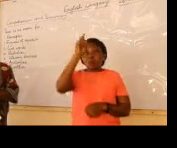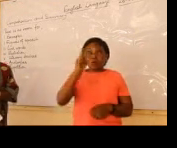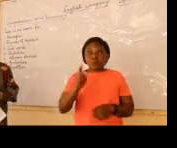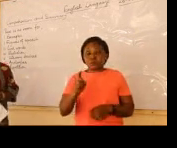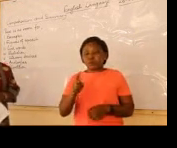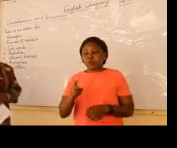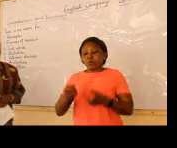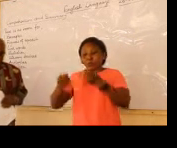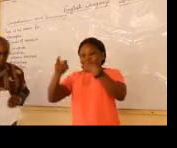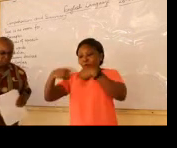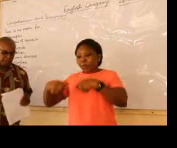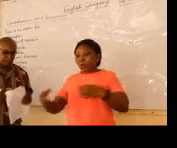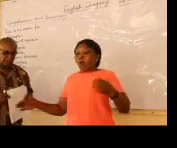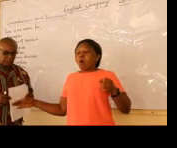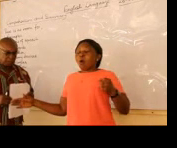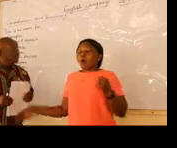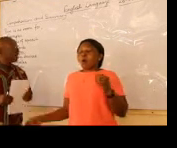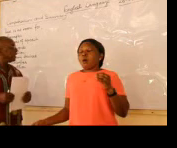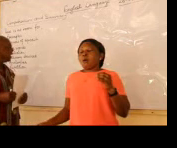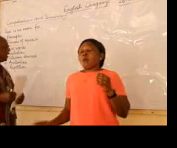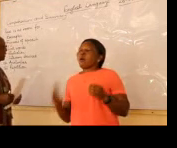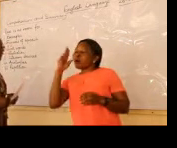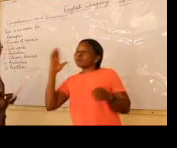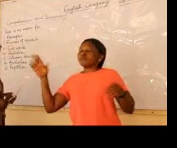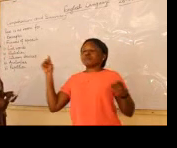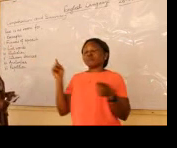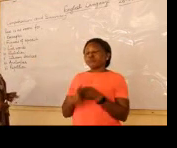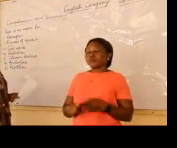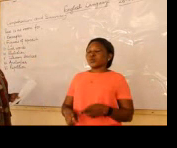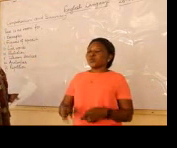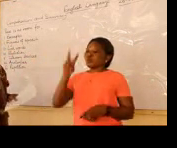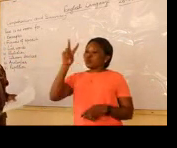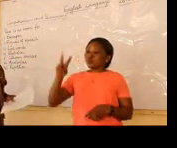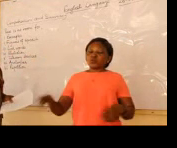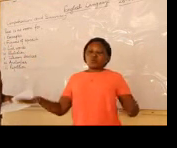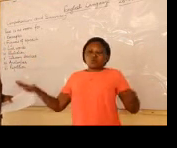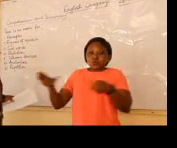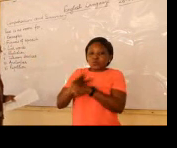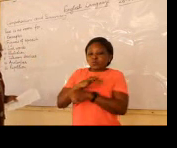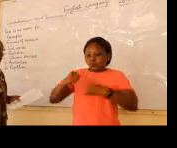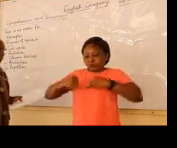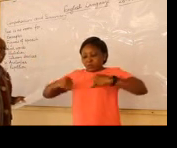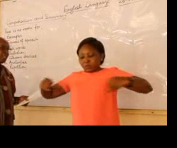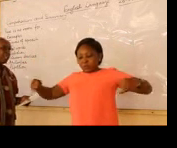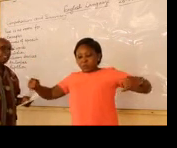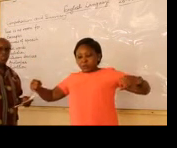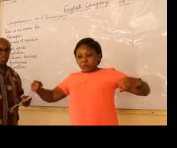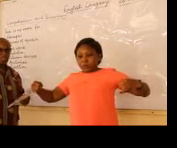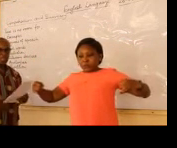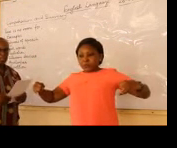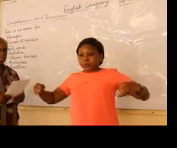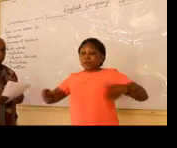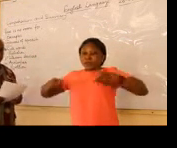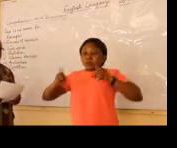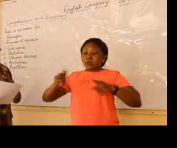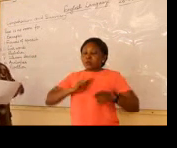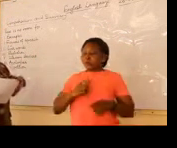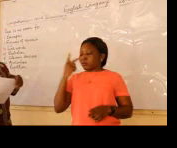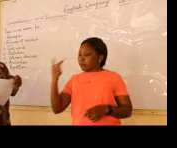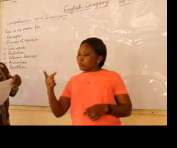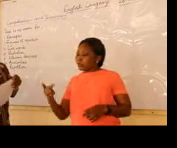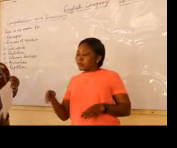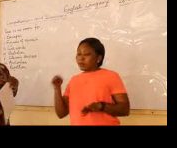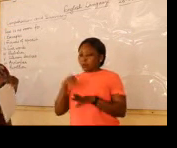coming up to 2 full lines. Now, let us look at